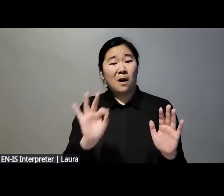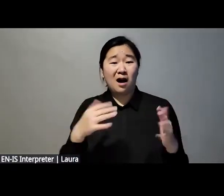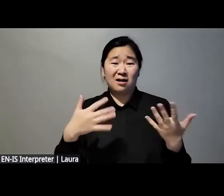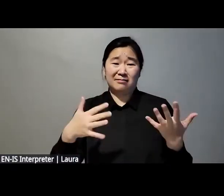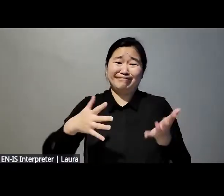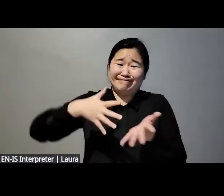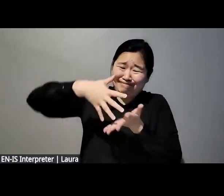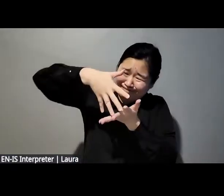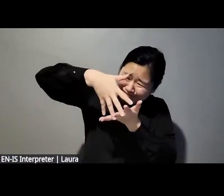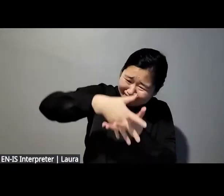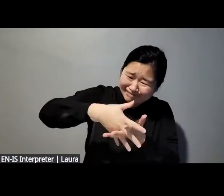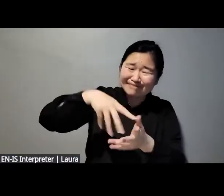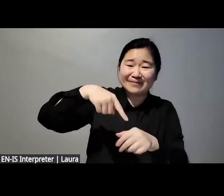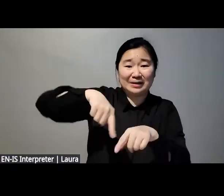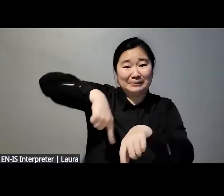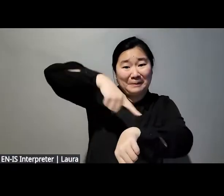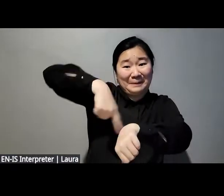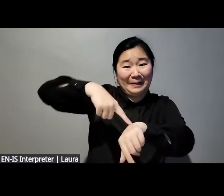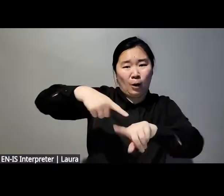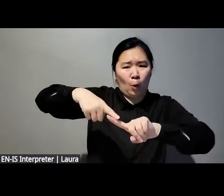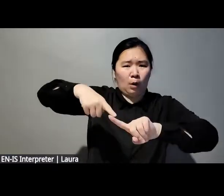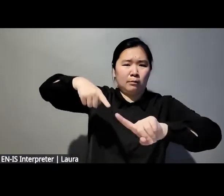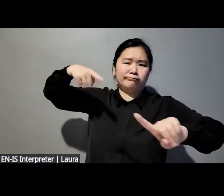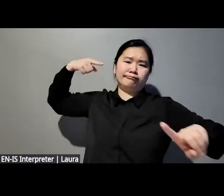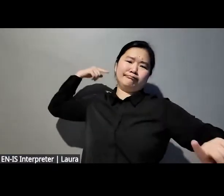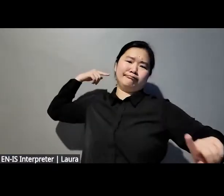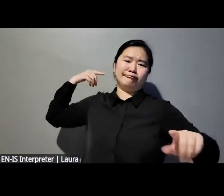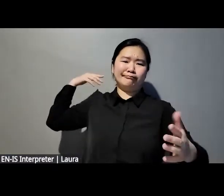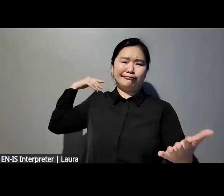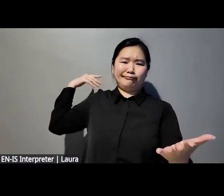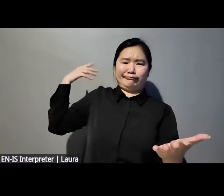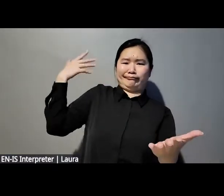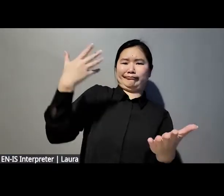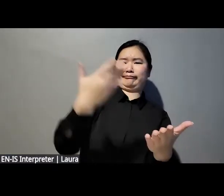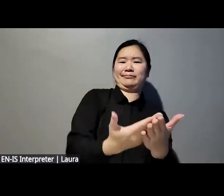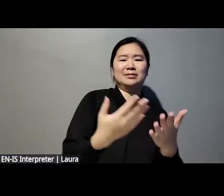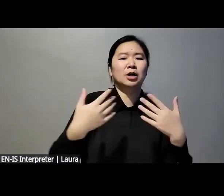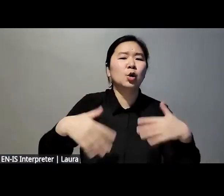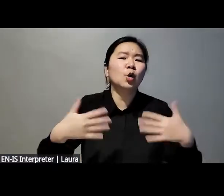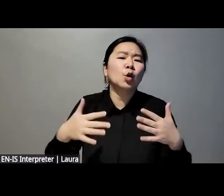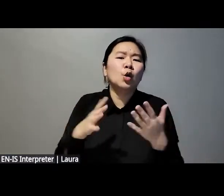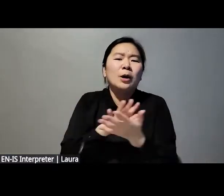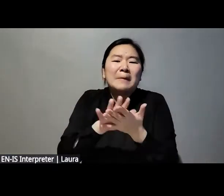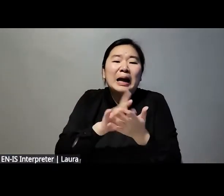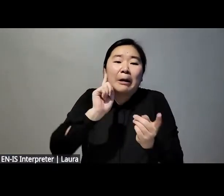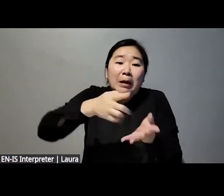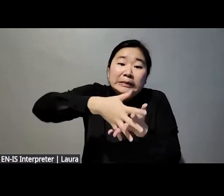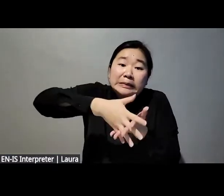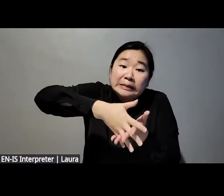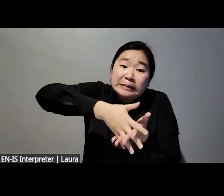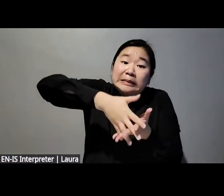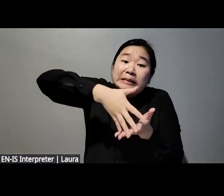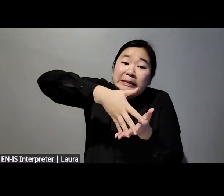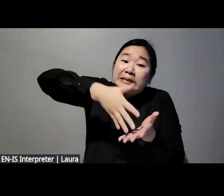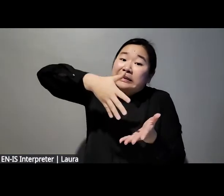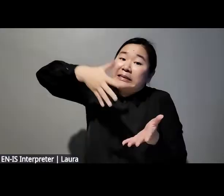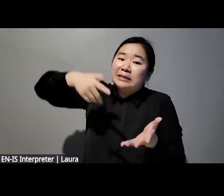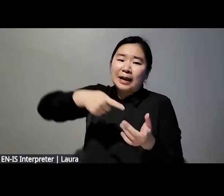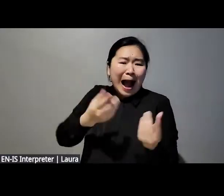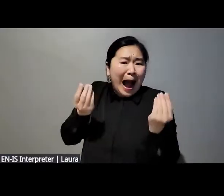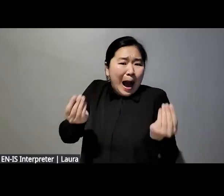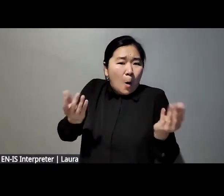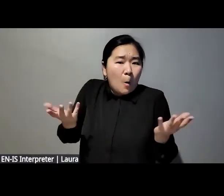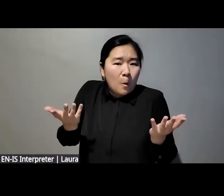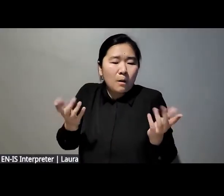if they are reached early on with the children they are staying with, it can help and also boost their